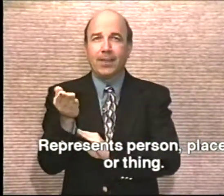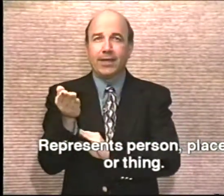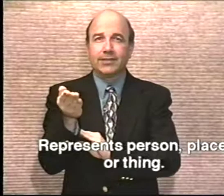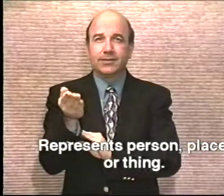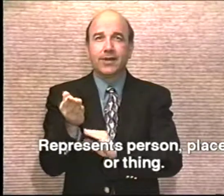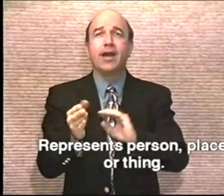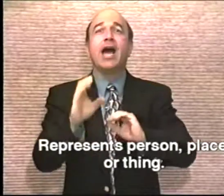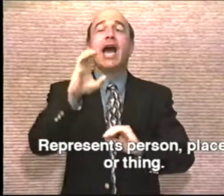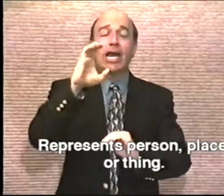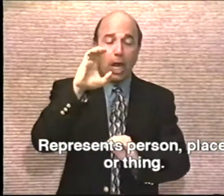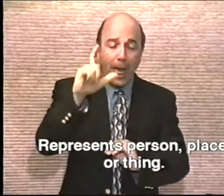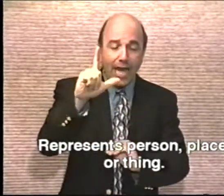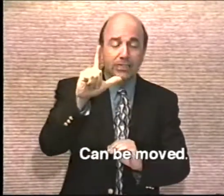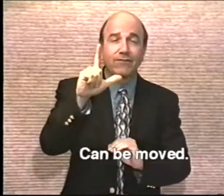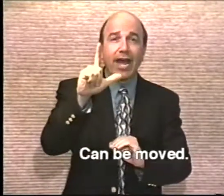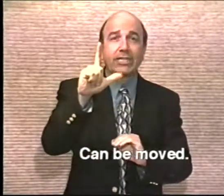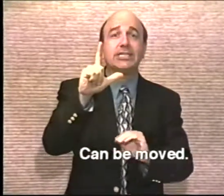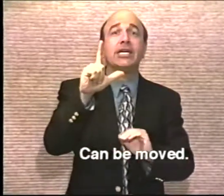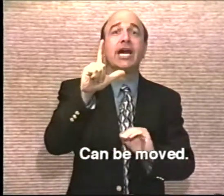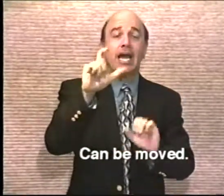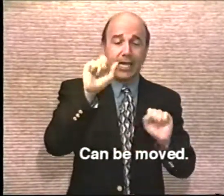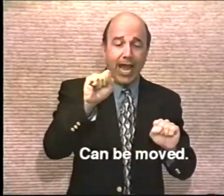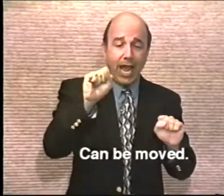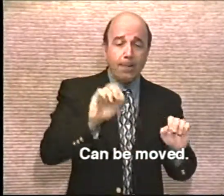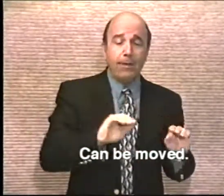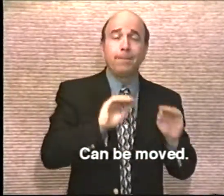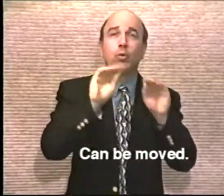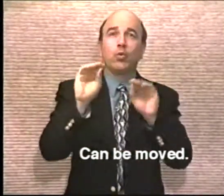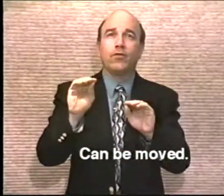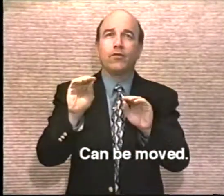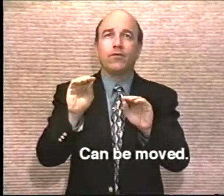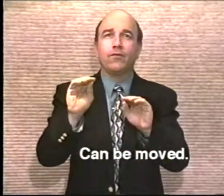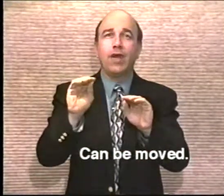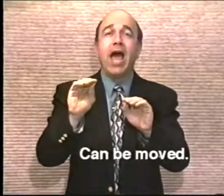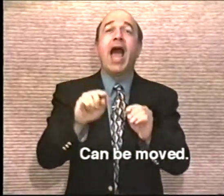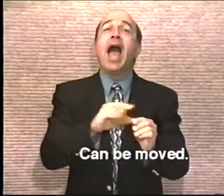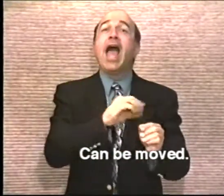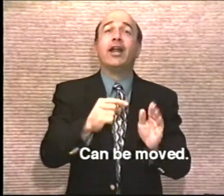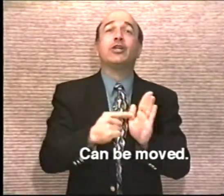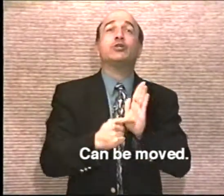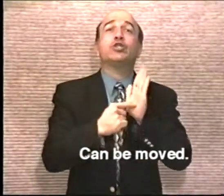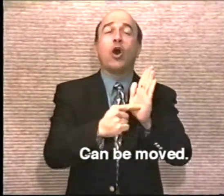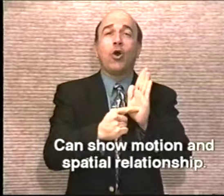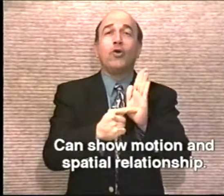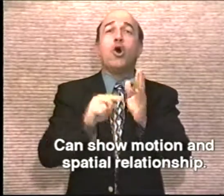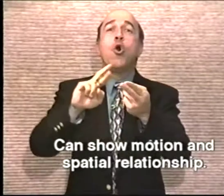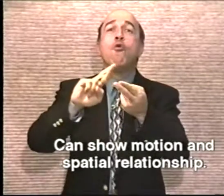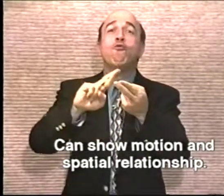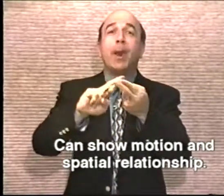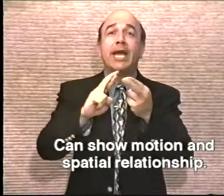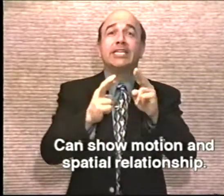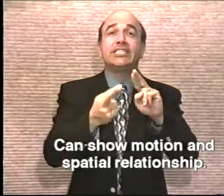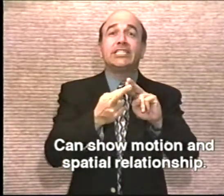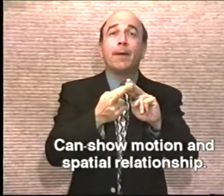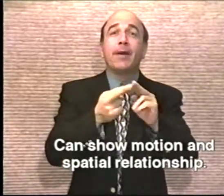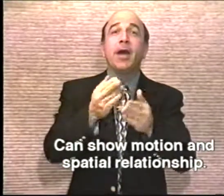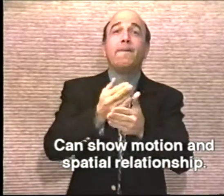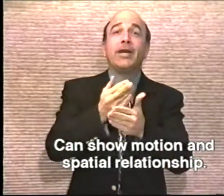thing. Classifiers can be moved and to show relationship